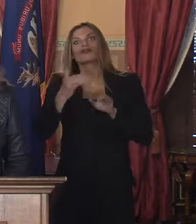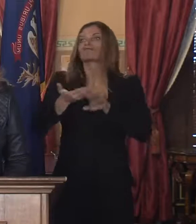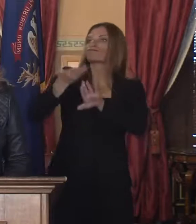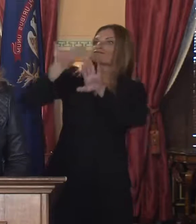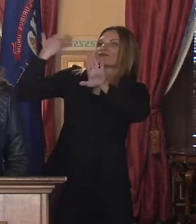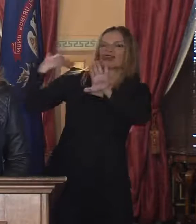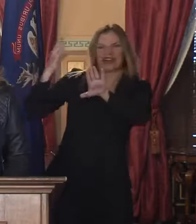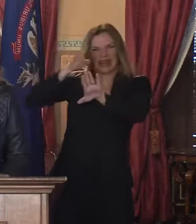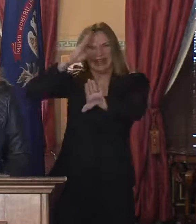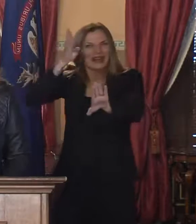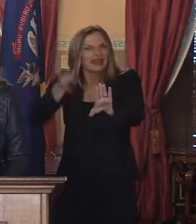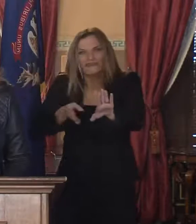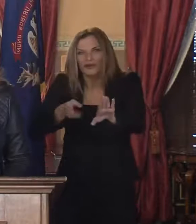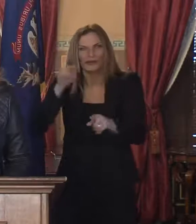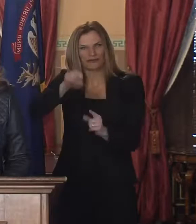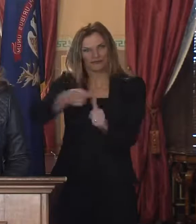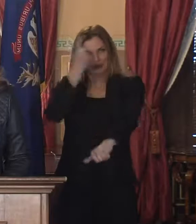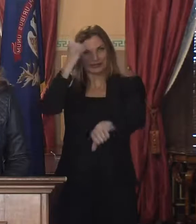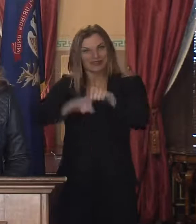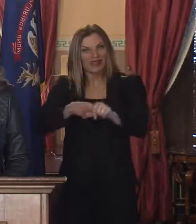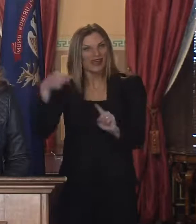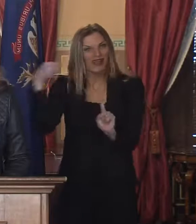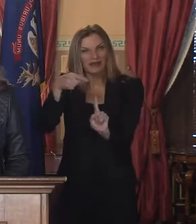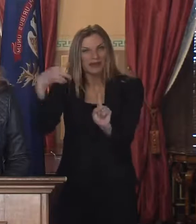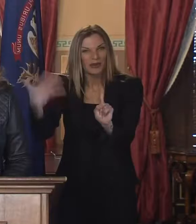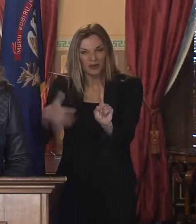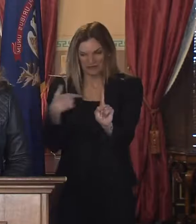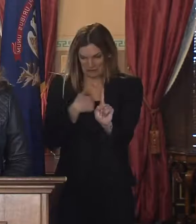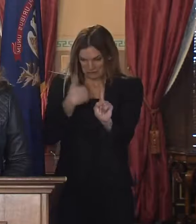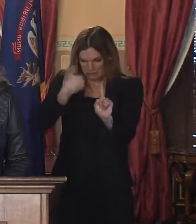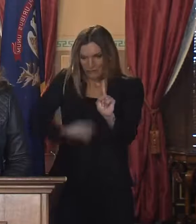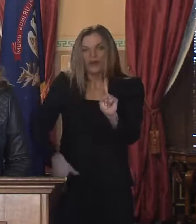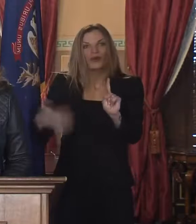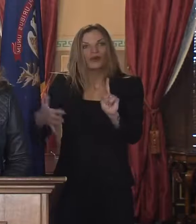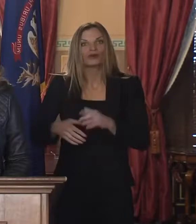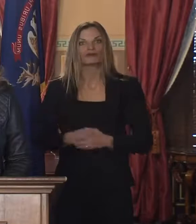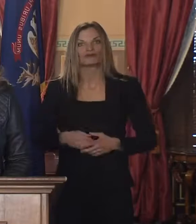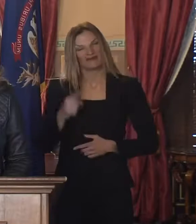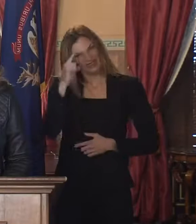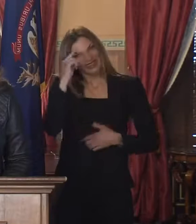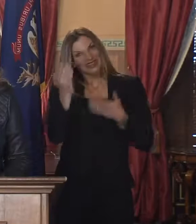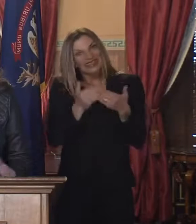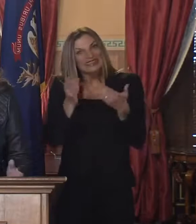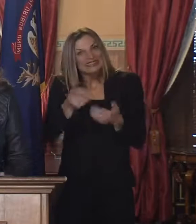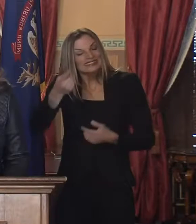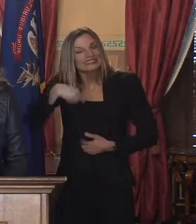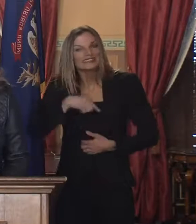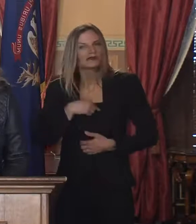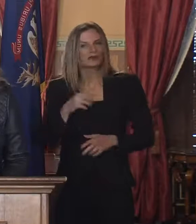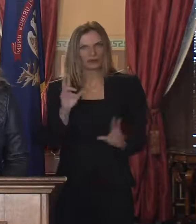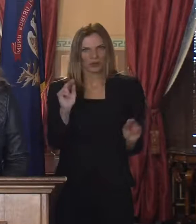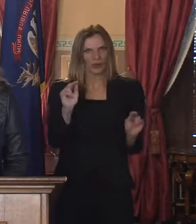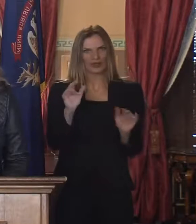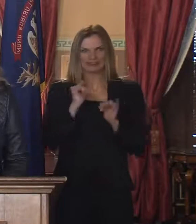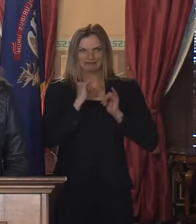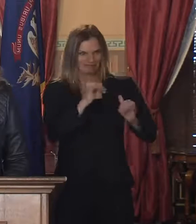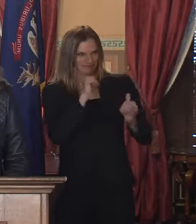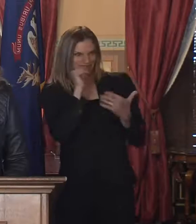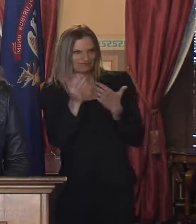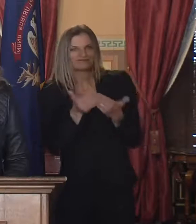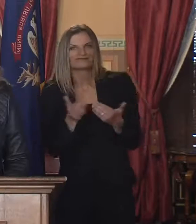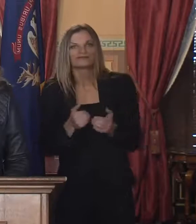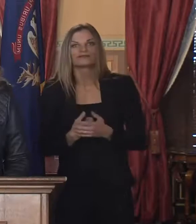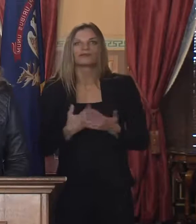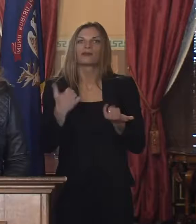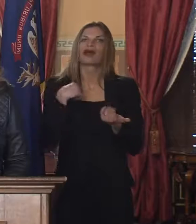make. And I get it. Life has been hard for us all. When I get out of bed every morning, I think about